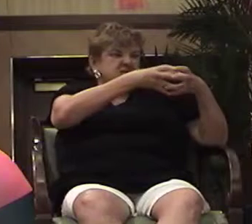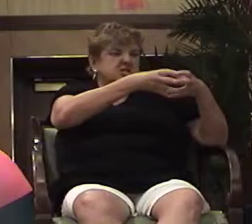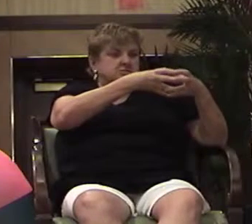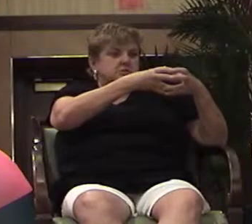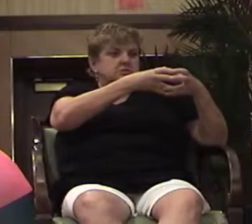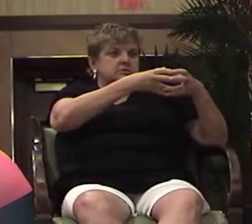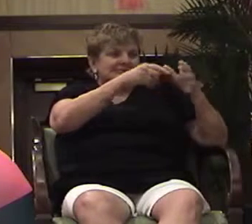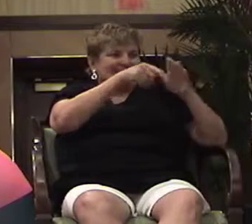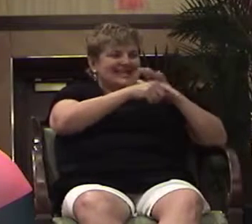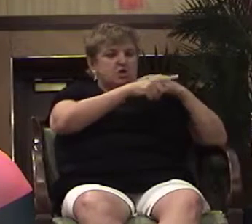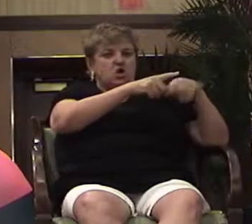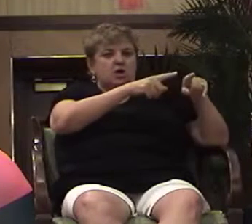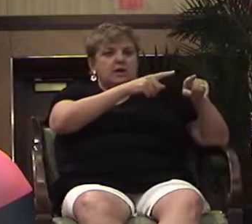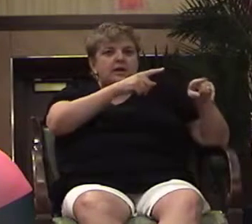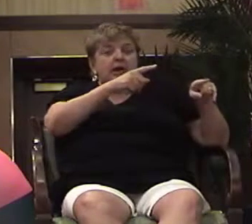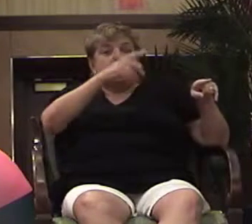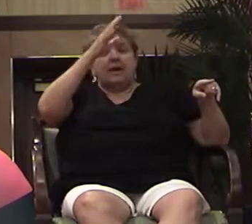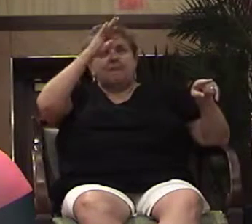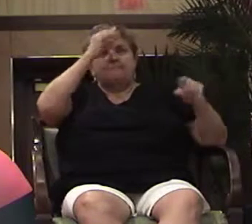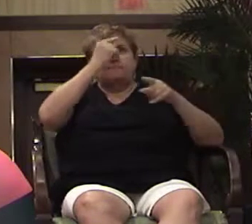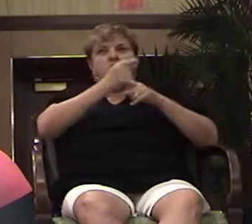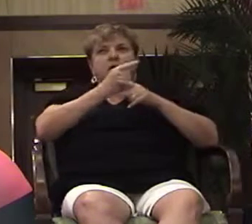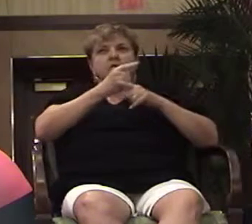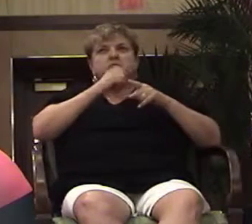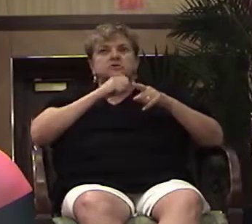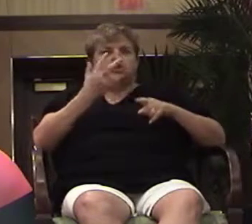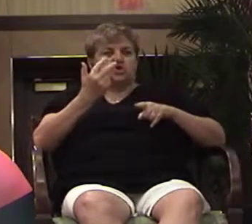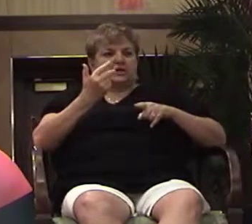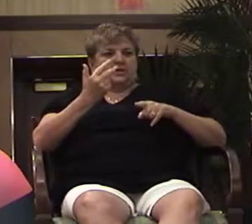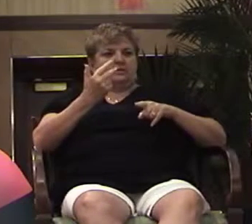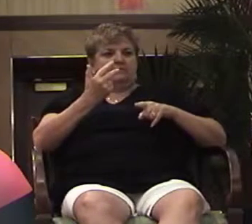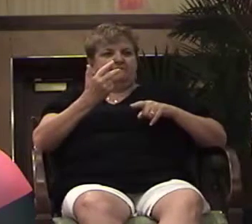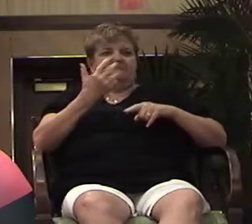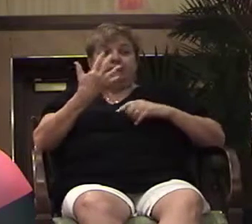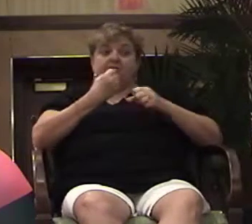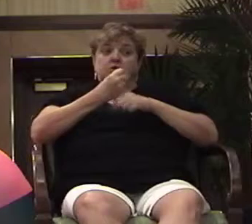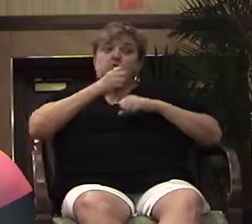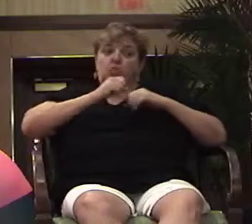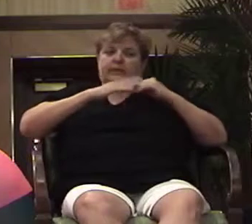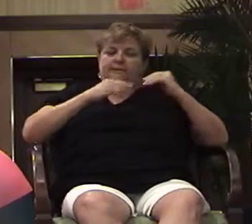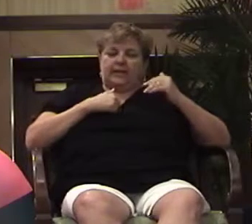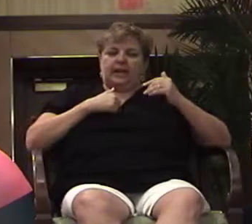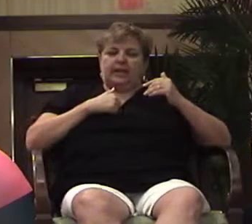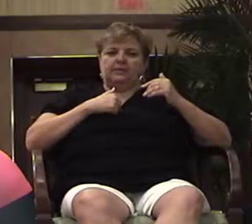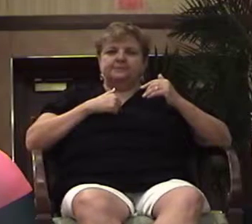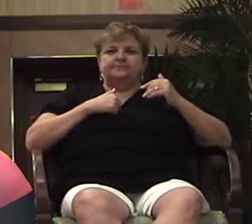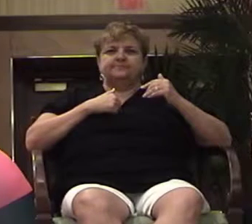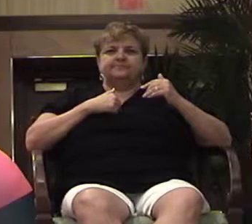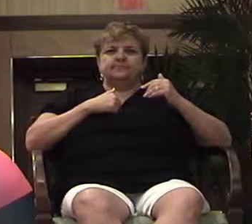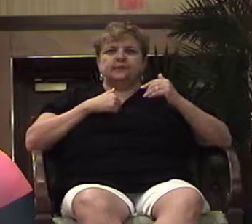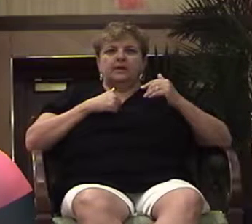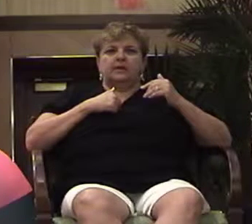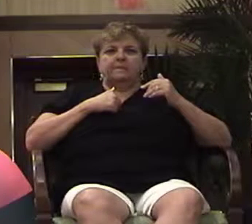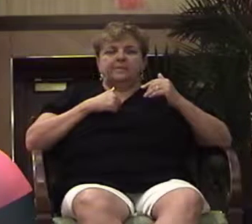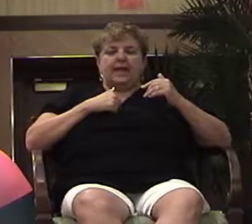And my brother, he was 13, he was 5 years older than me. And he picked a candlestick up off of